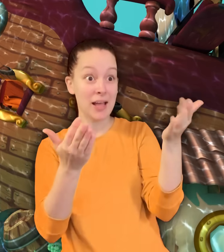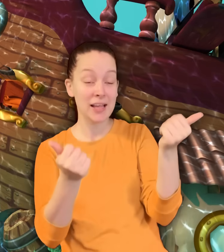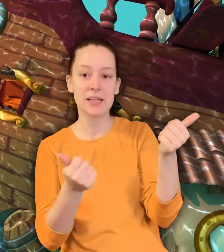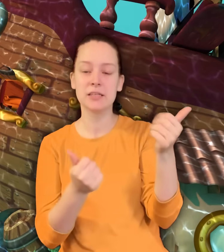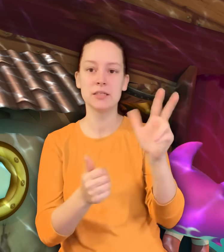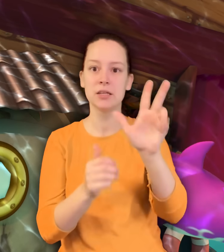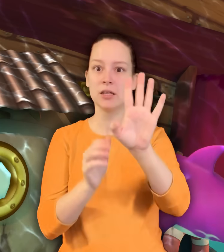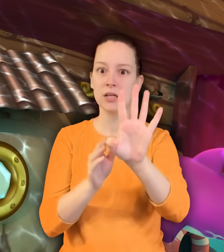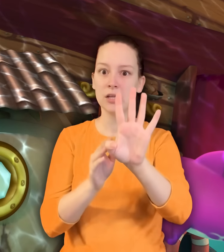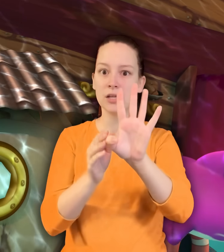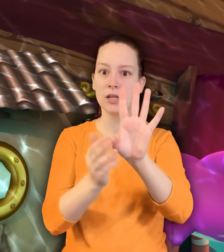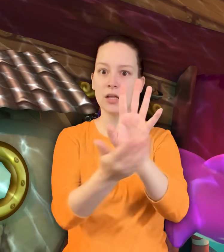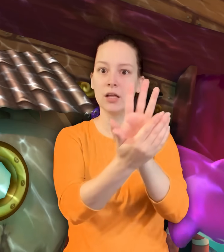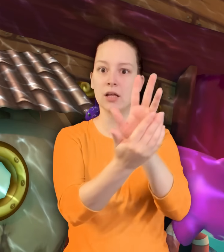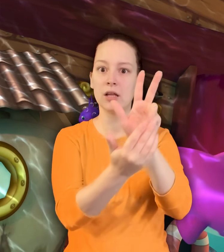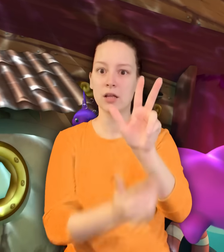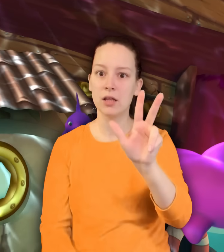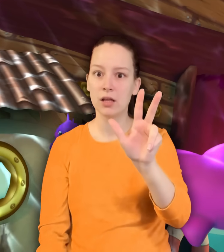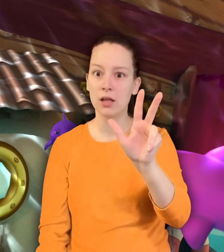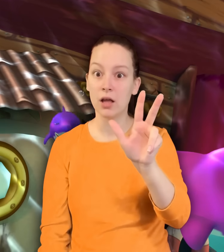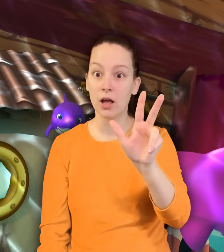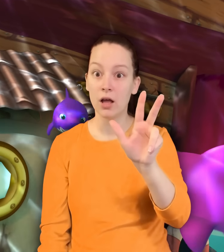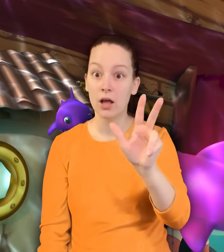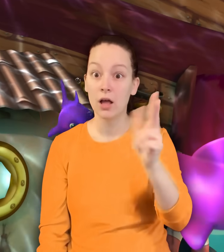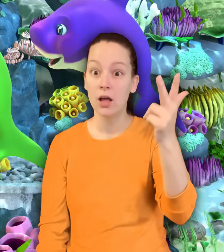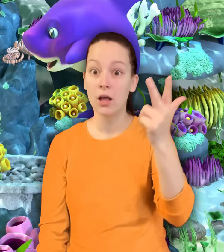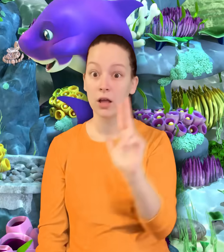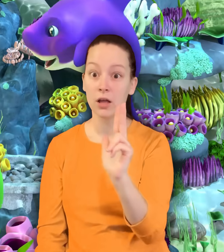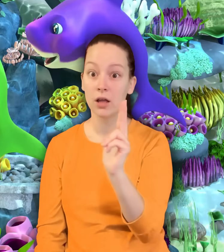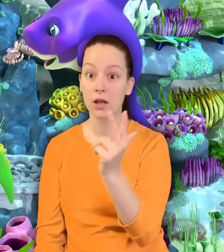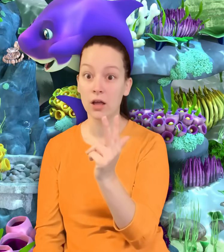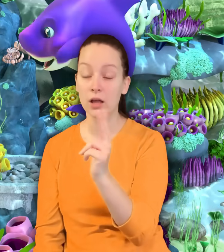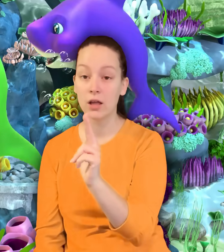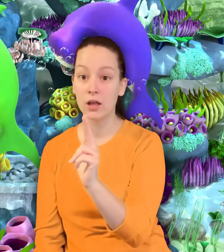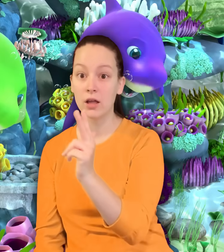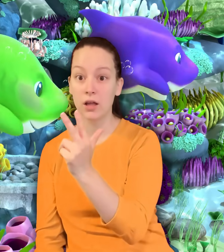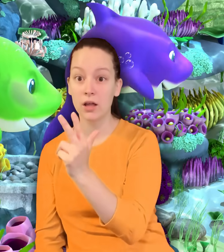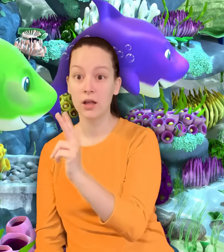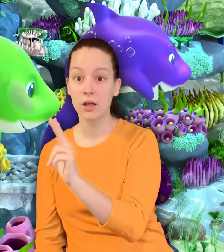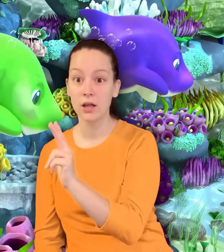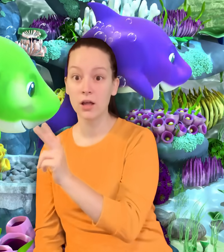quick come back But only three Little Sharks came back